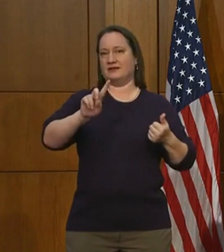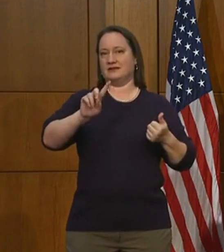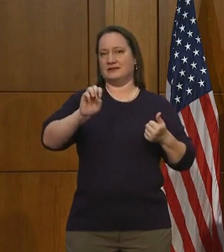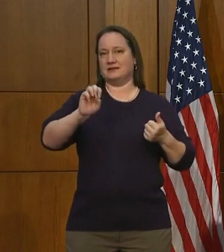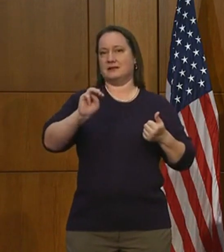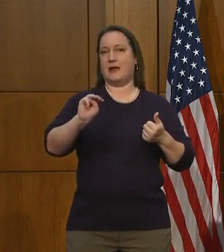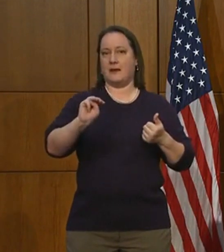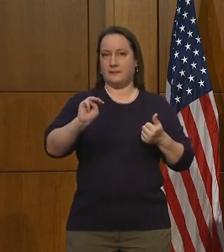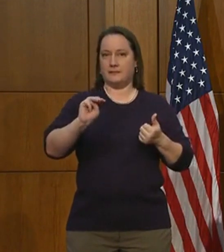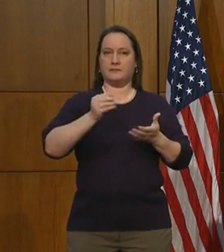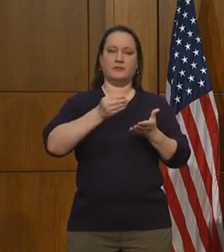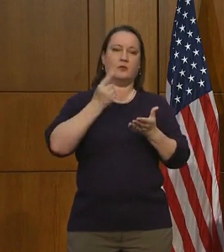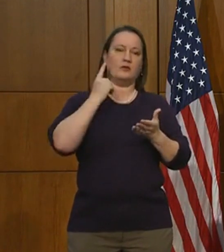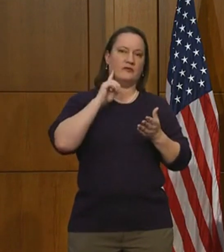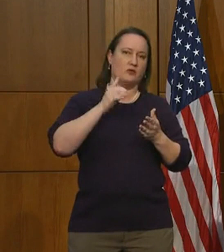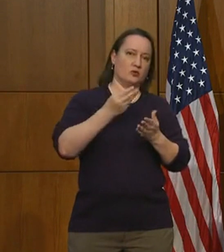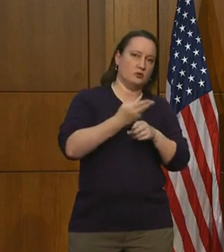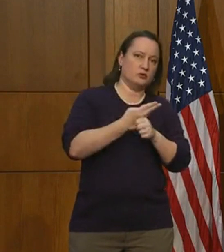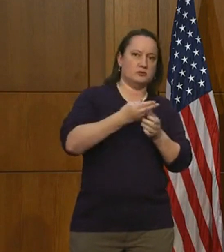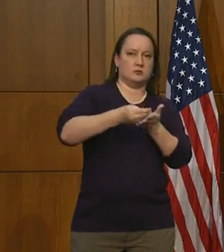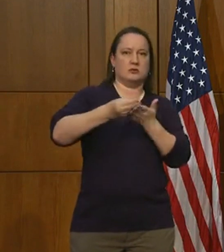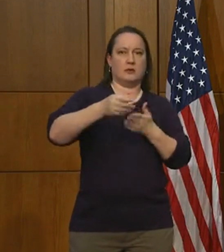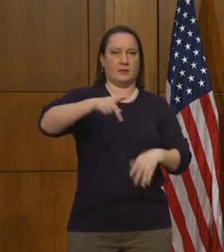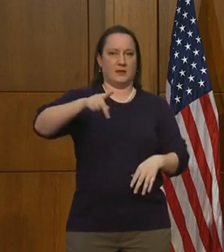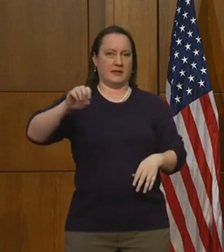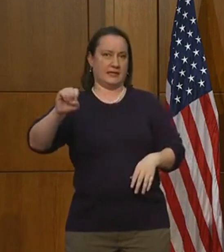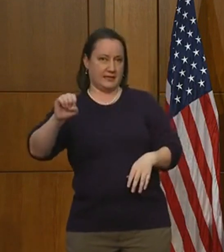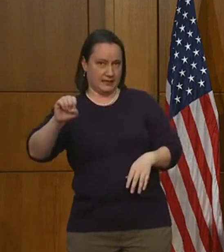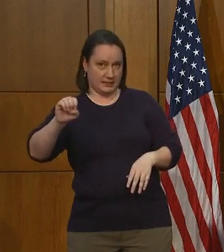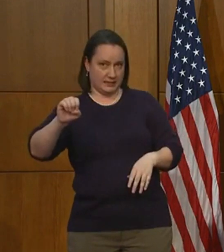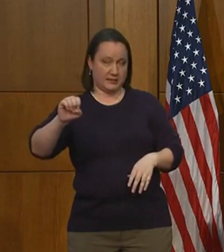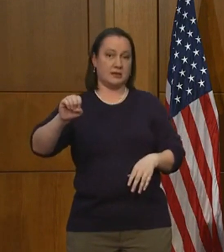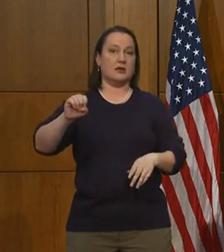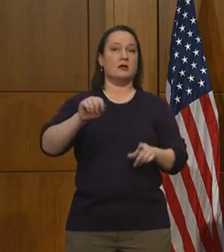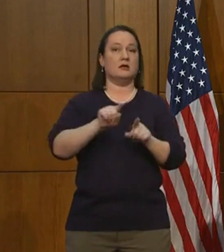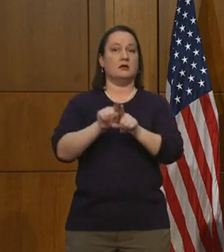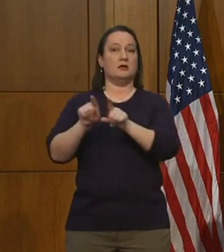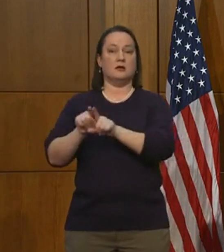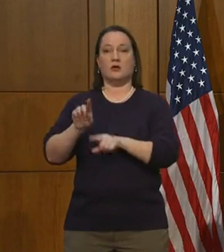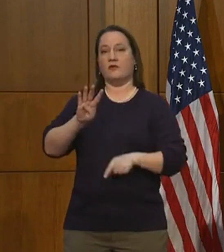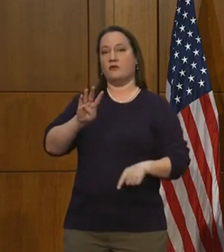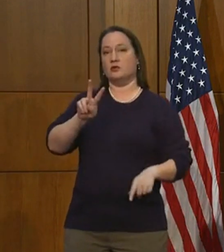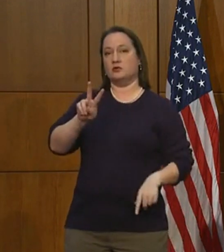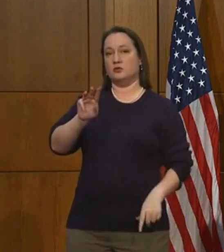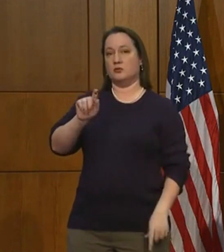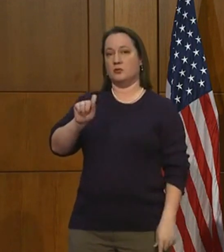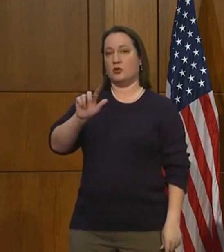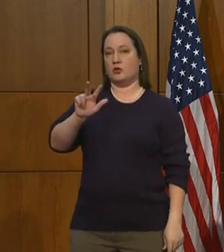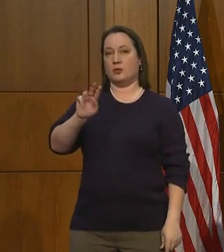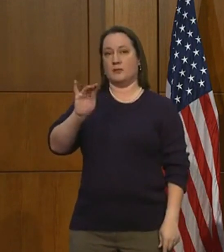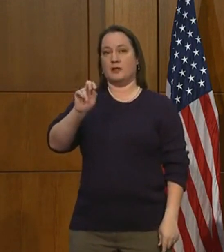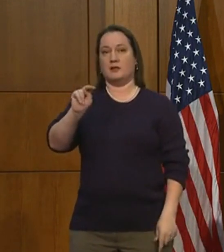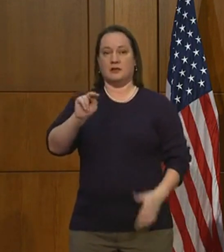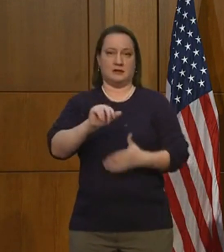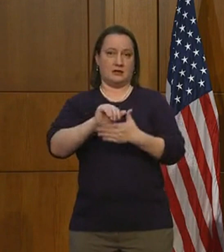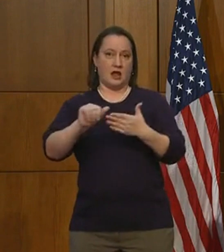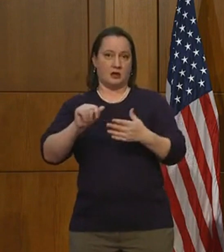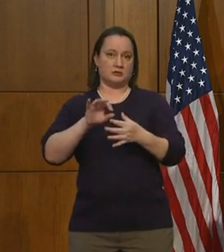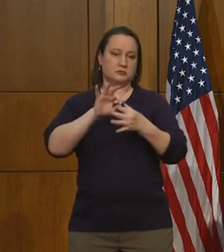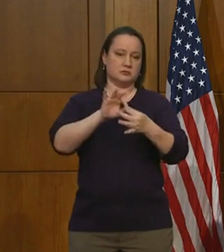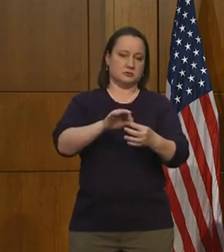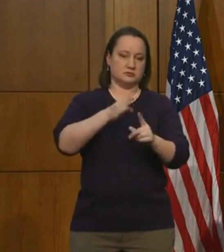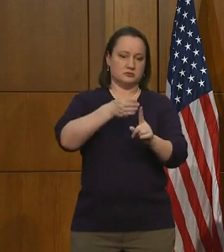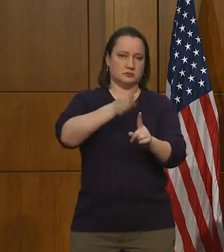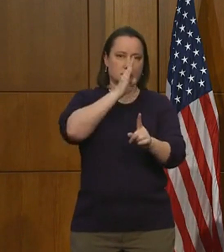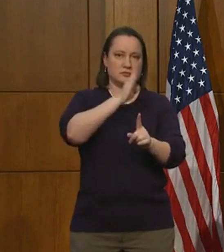the purchase of PP&E, and included in that is also $42.3 million for testing. Now, that doesn't